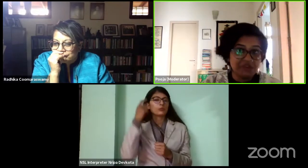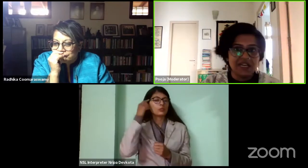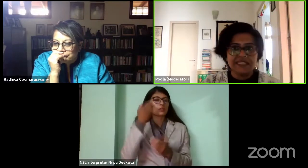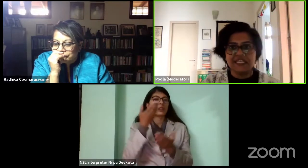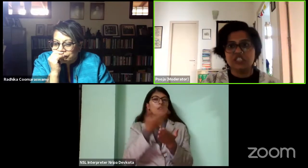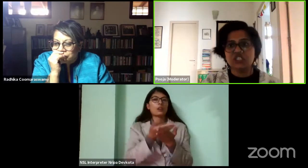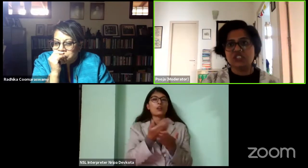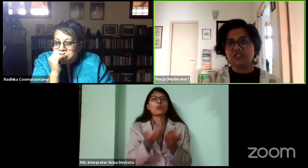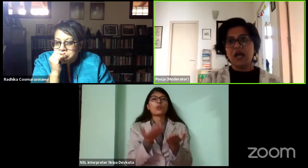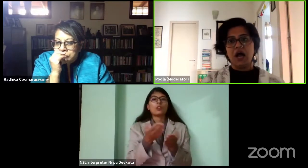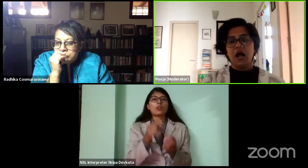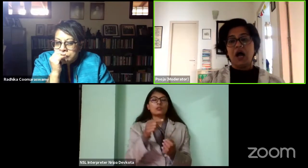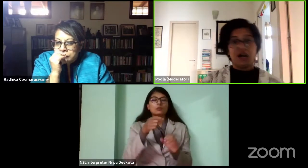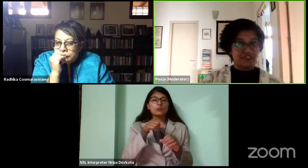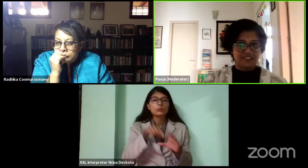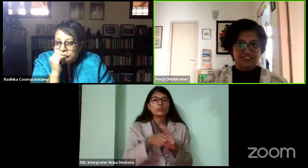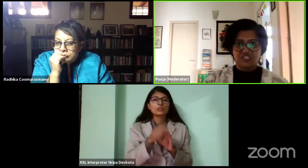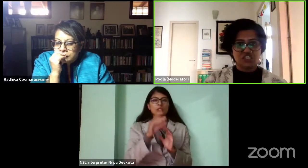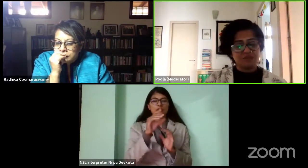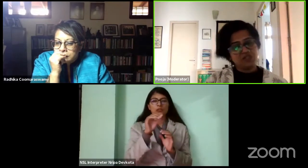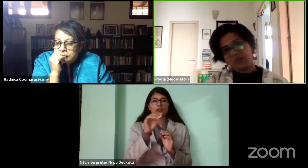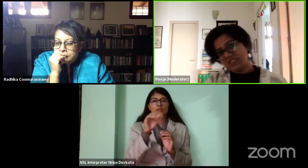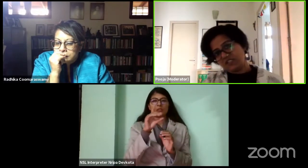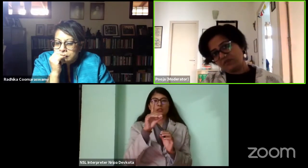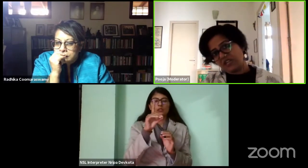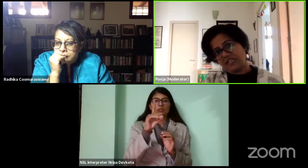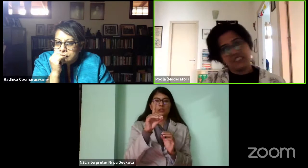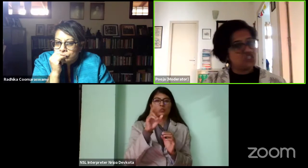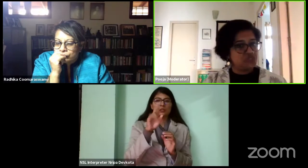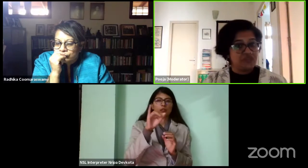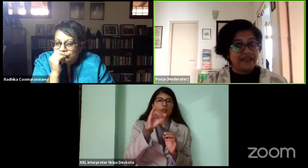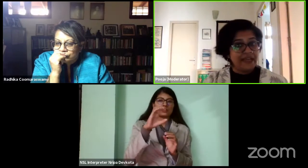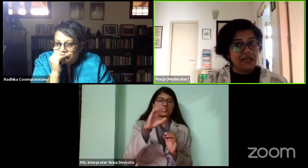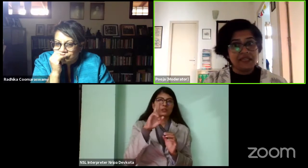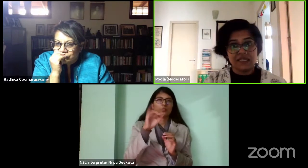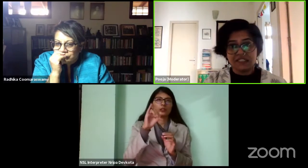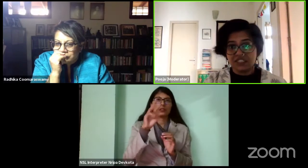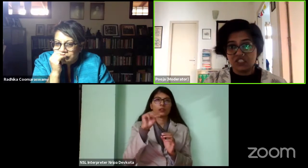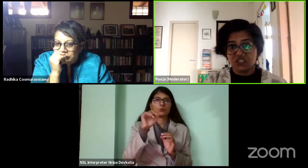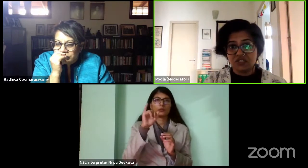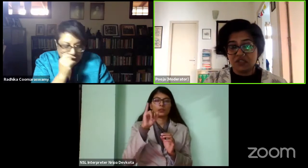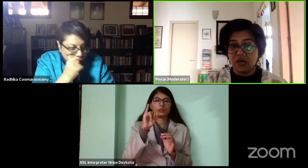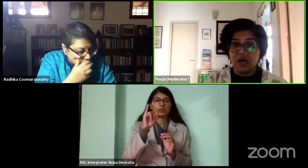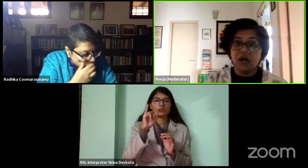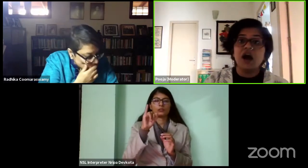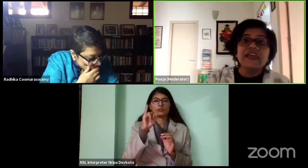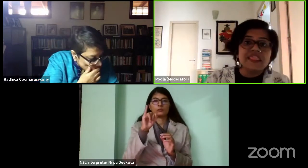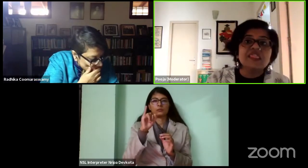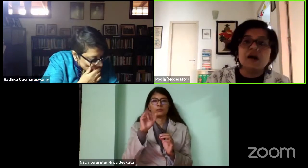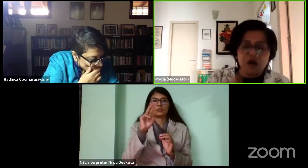around decriminalization, the distinction between decriminalization and legalization